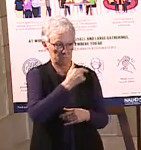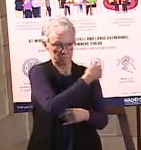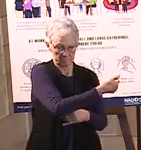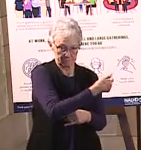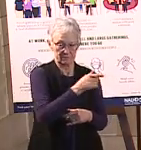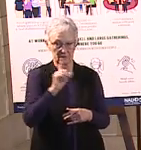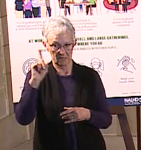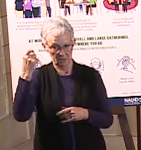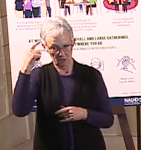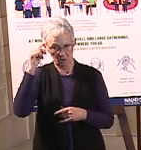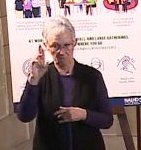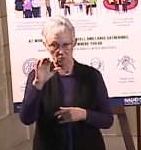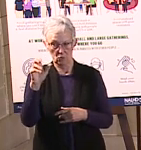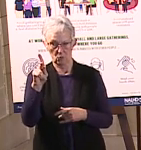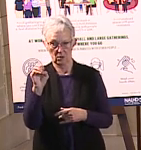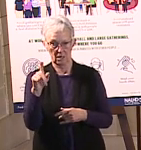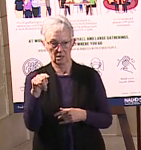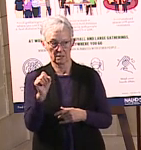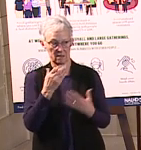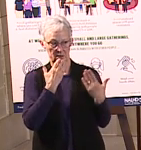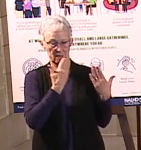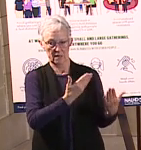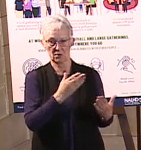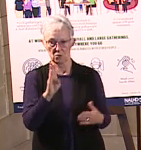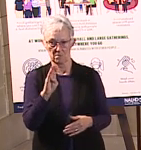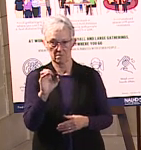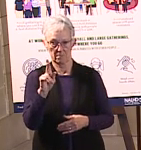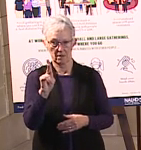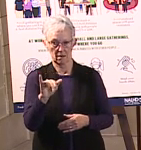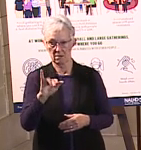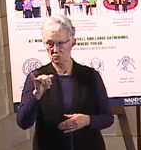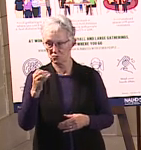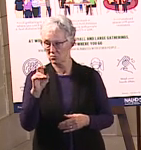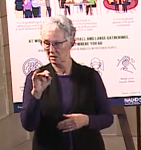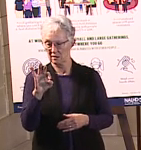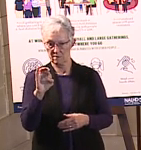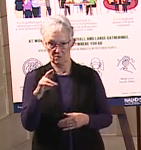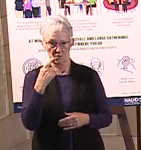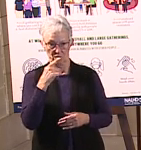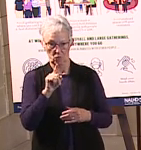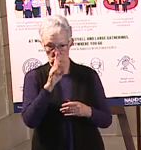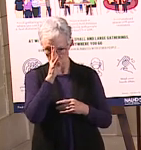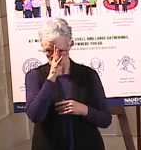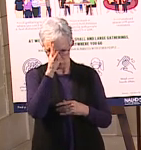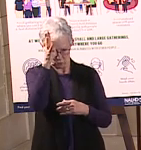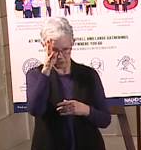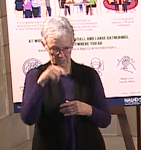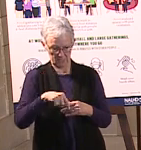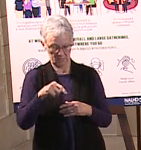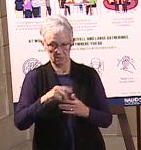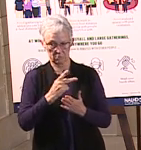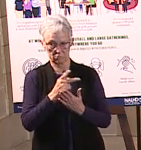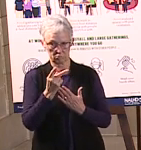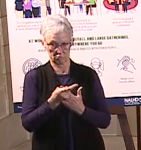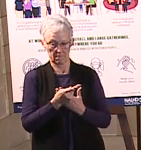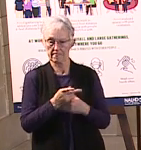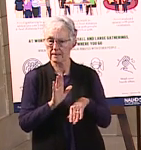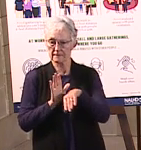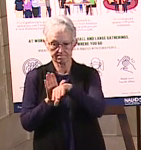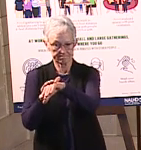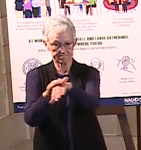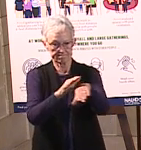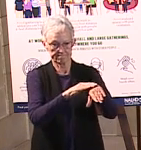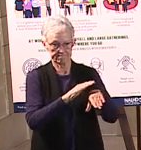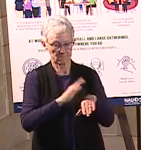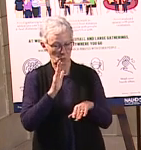Great, thank you very much, Becky and Jennifer, for working together to create this Essential Caregiver Program. Again, we want to caution that this will take time to